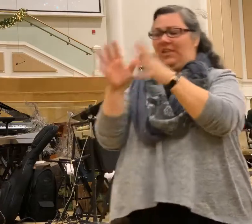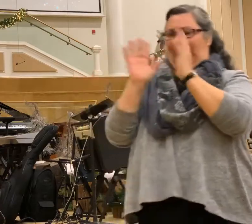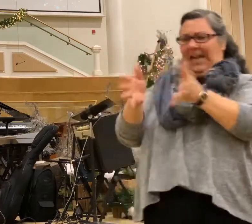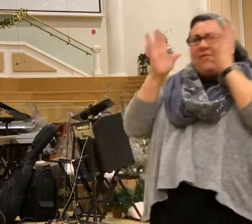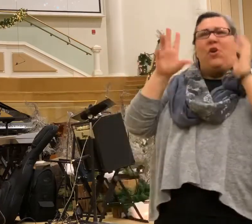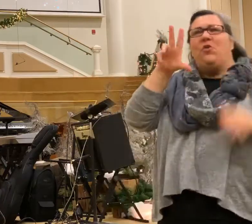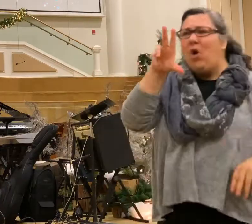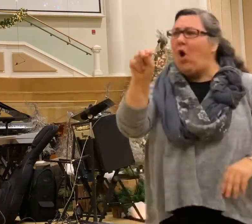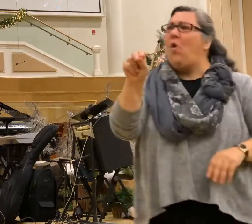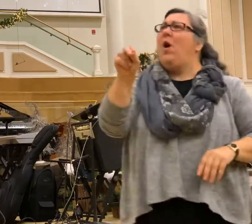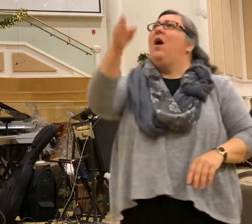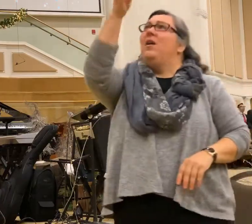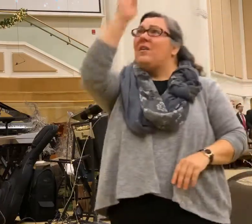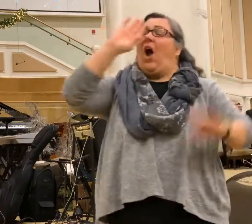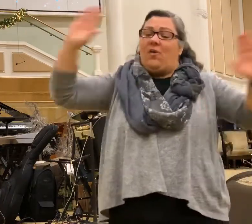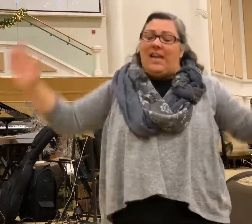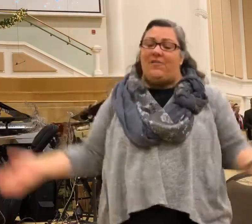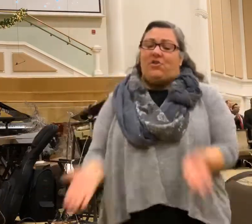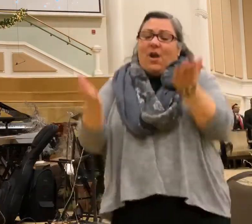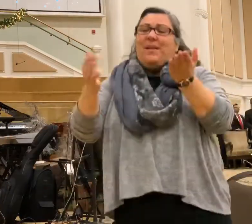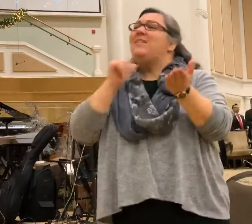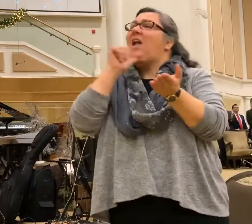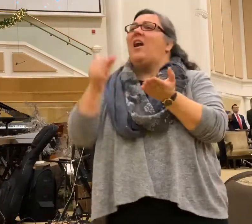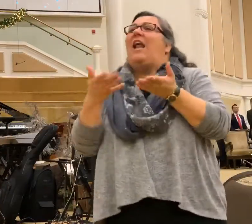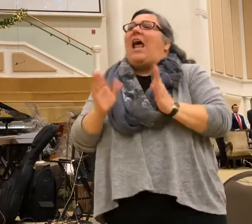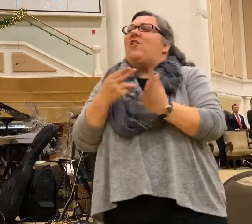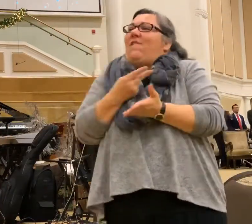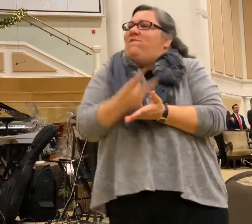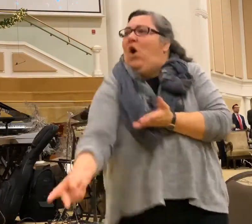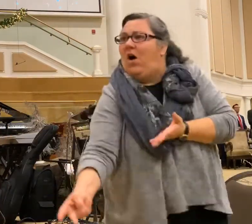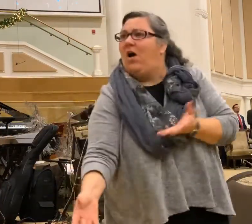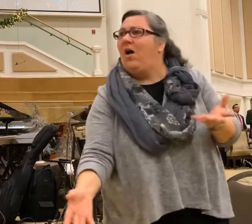didn't lift me up to let me down.